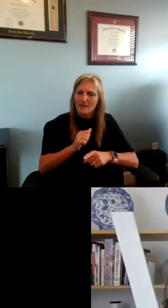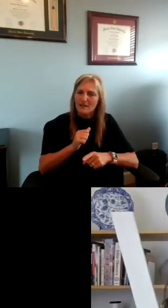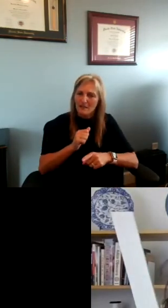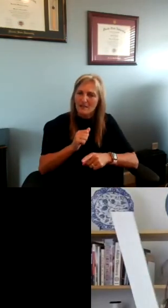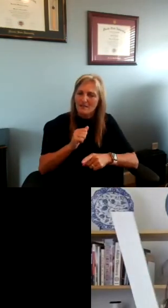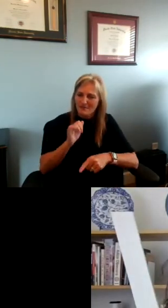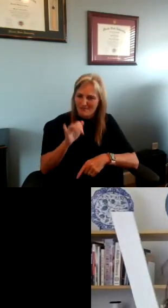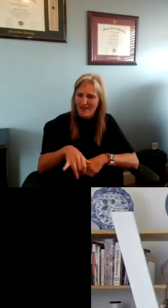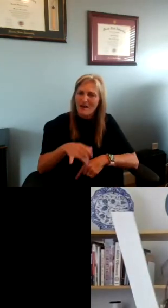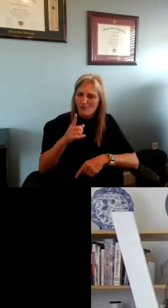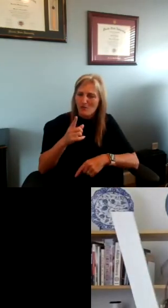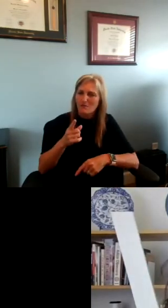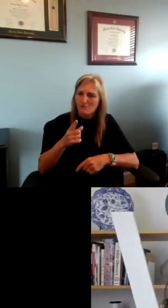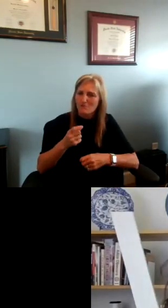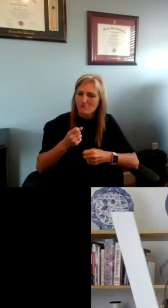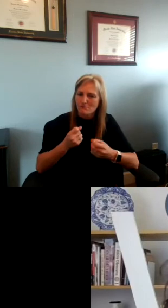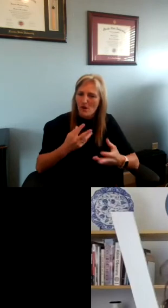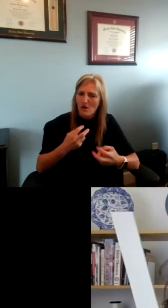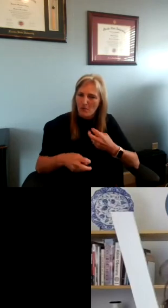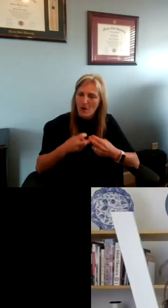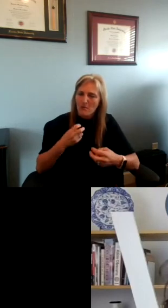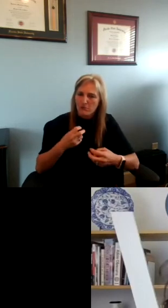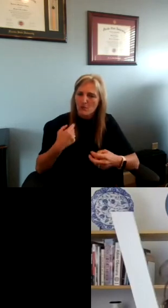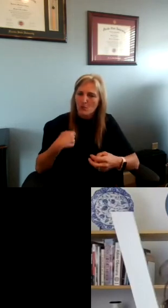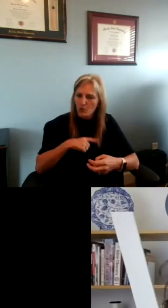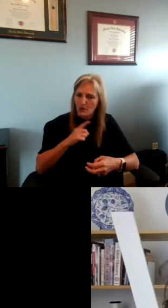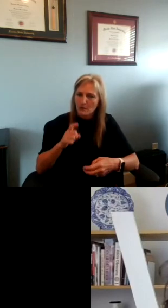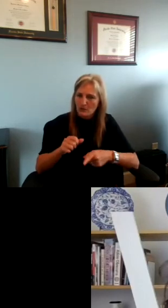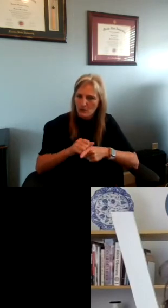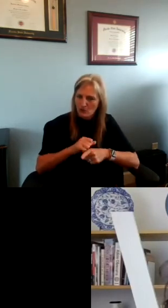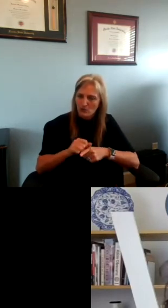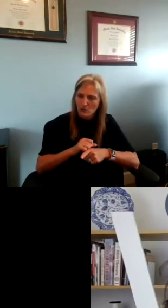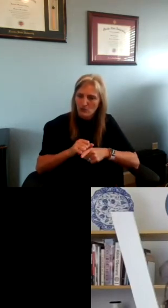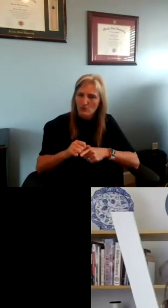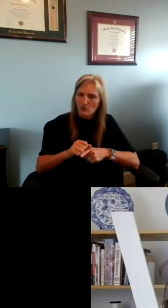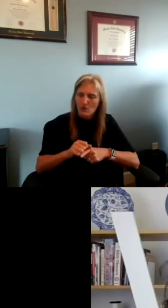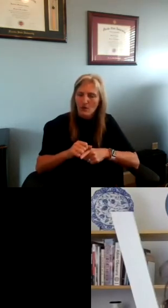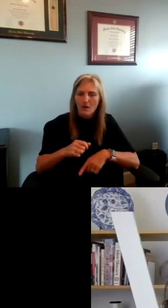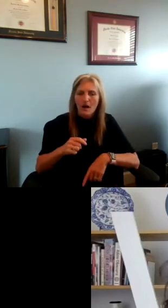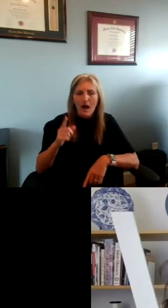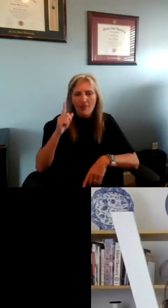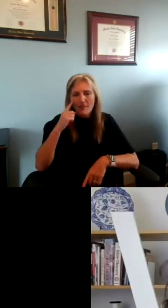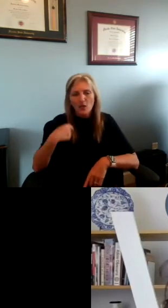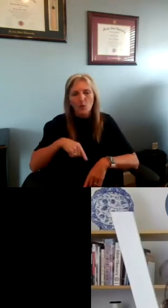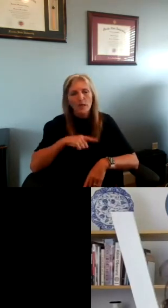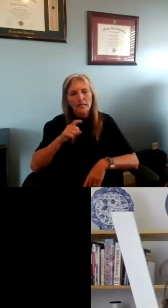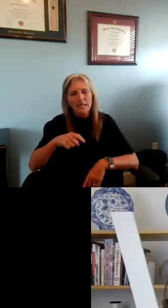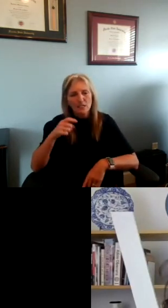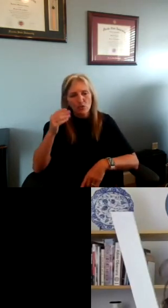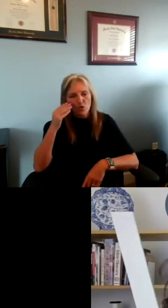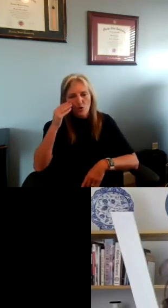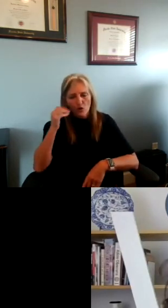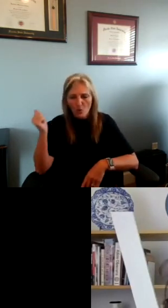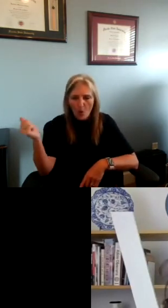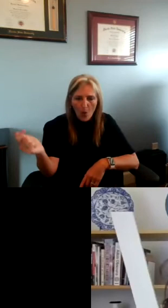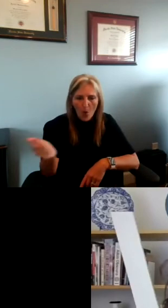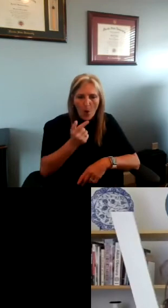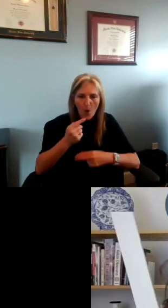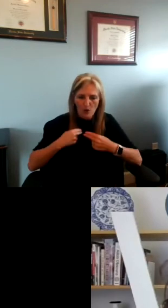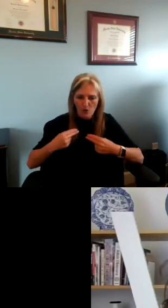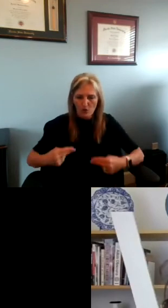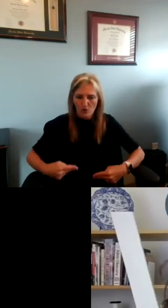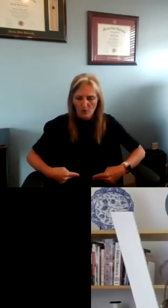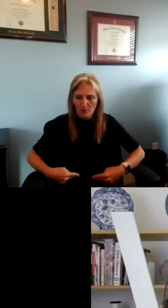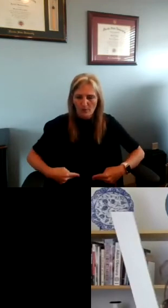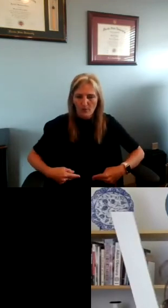conversation begins with us acknowledging everyone's humanity, acknowledging everyone's human